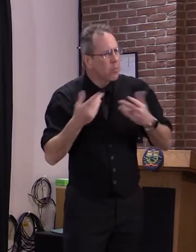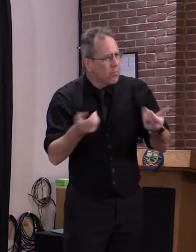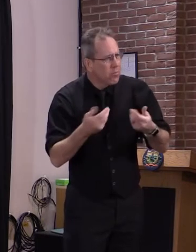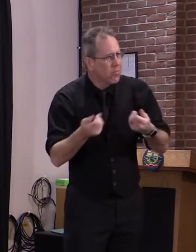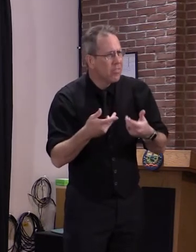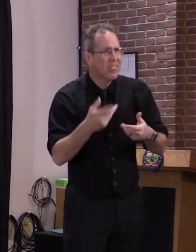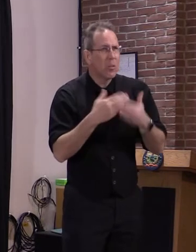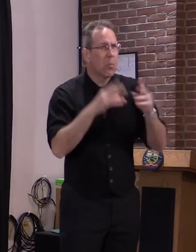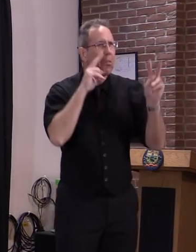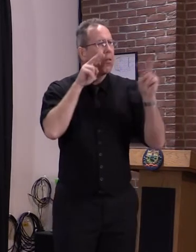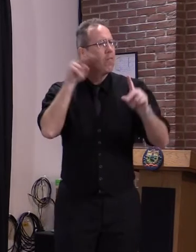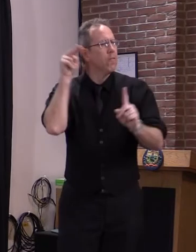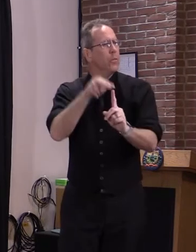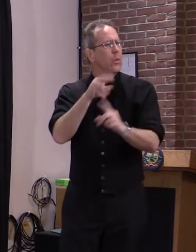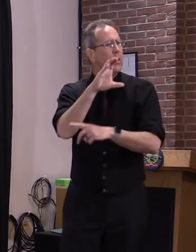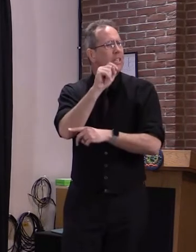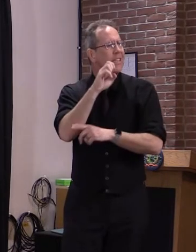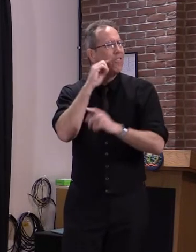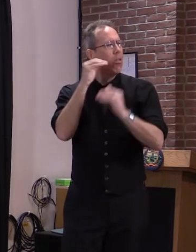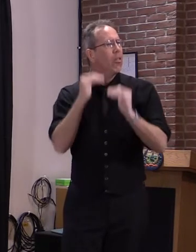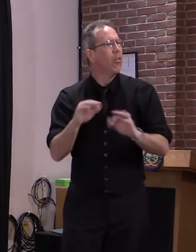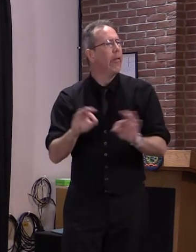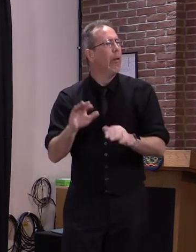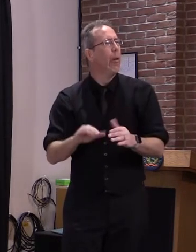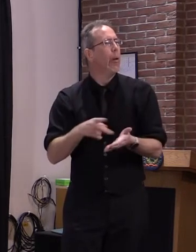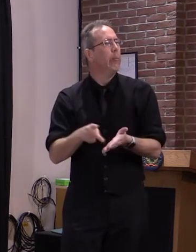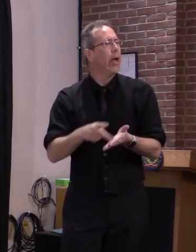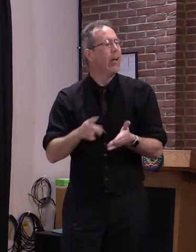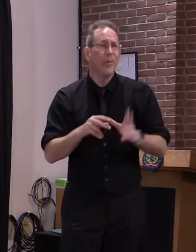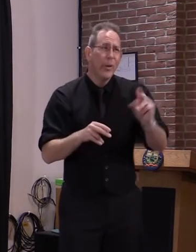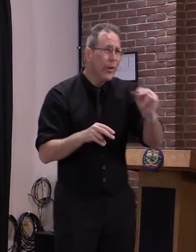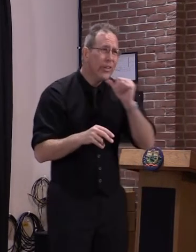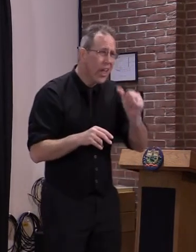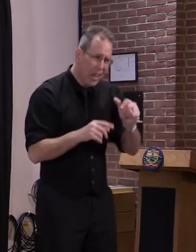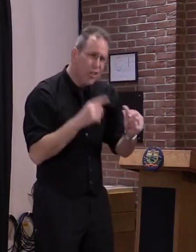there and the success they can have in doing so.